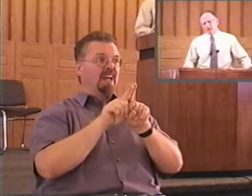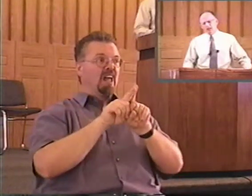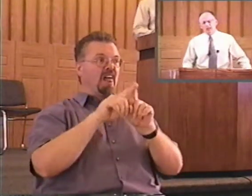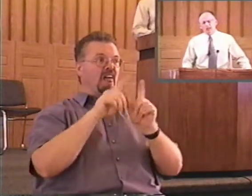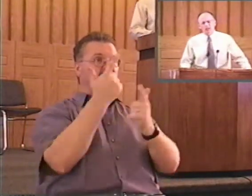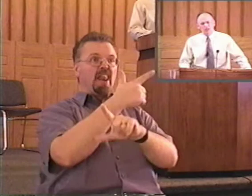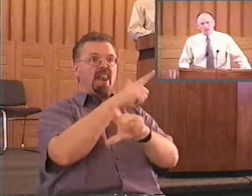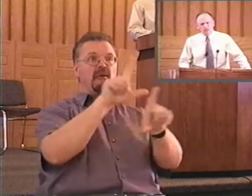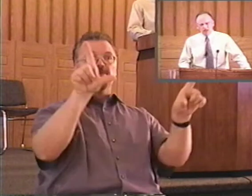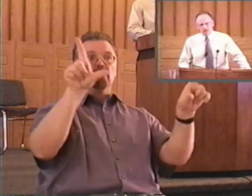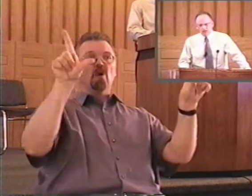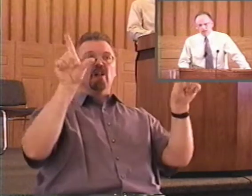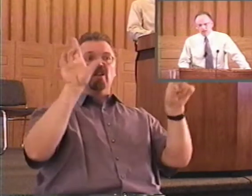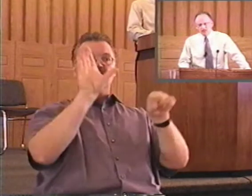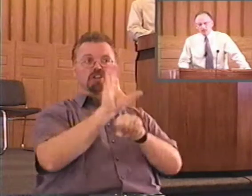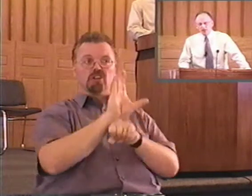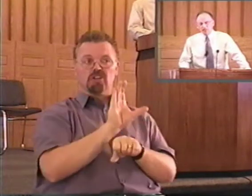church?